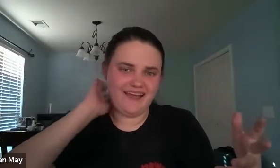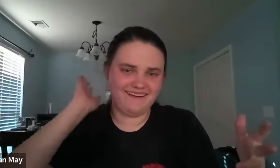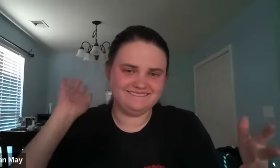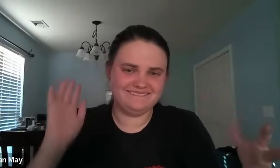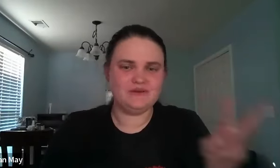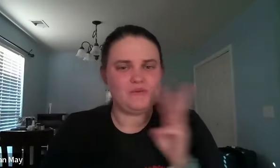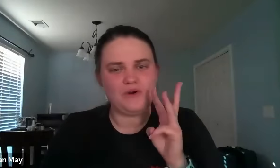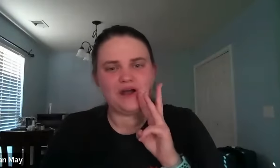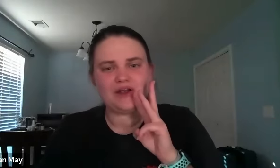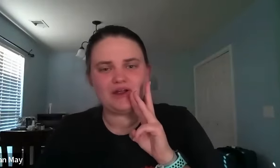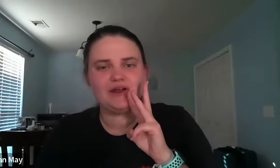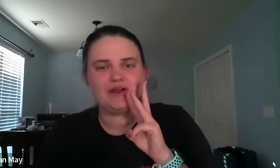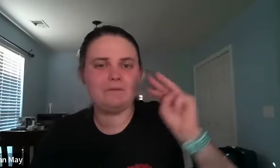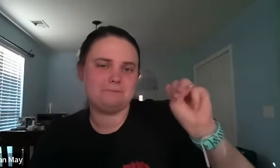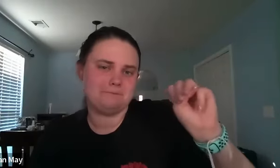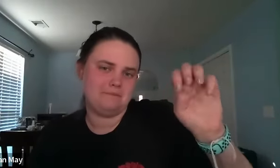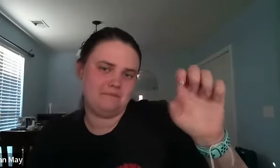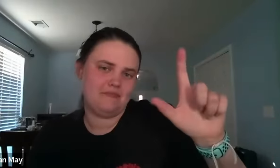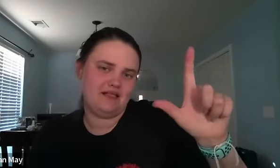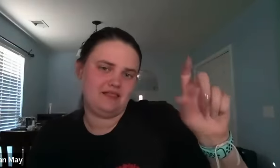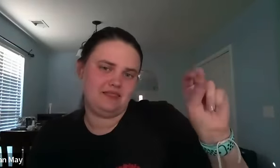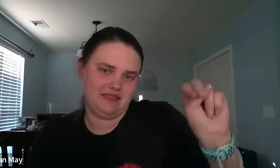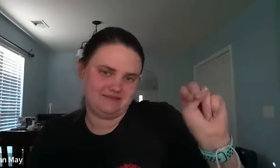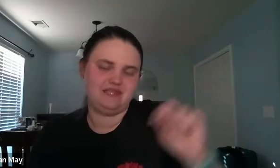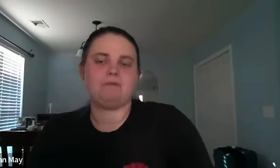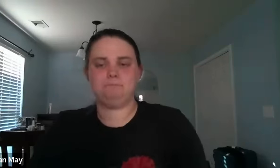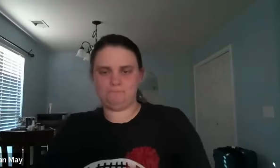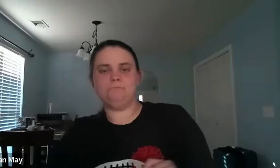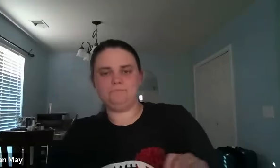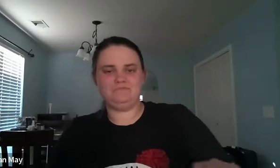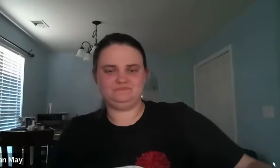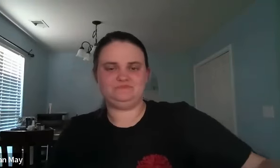yeah, water, melon. Yeah.